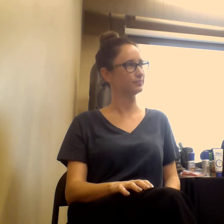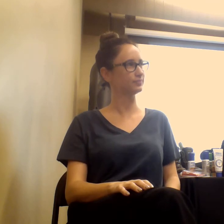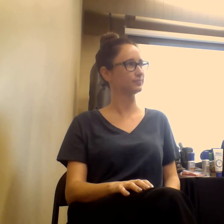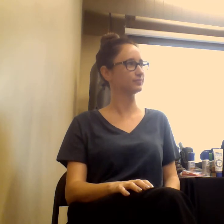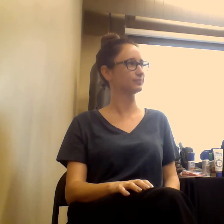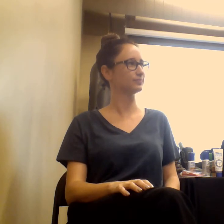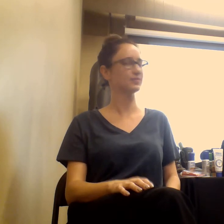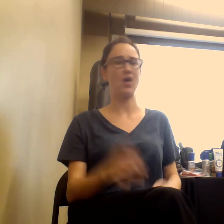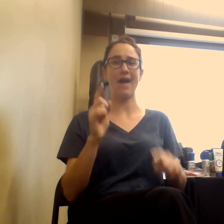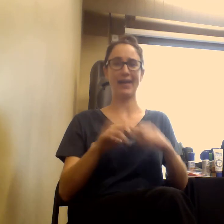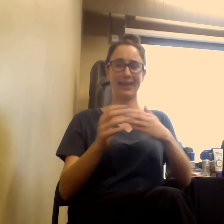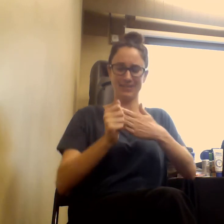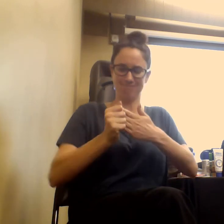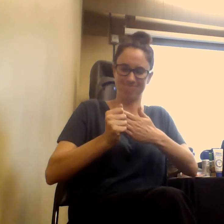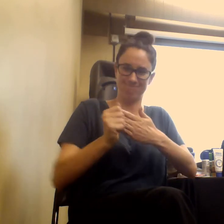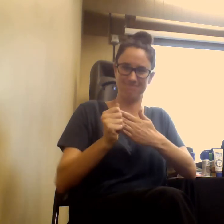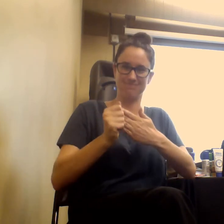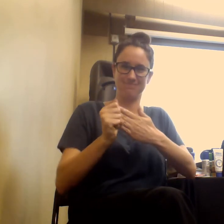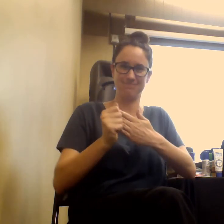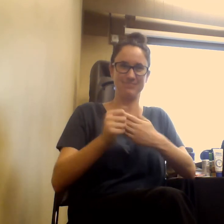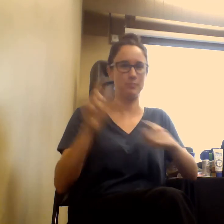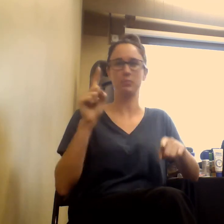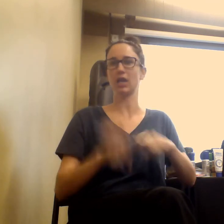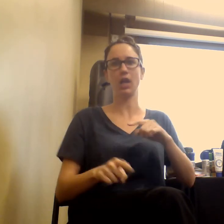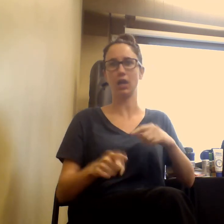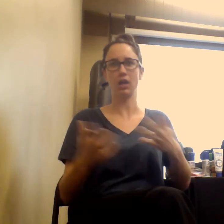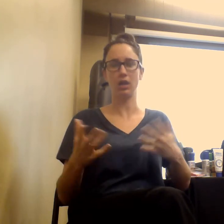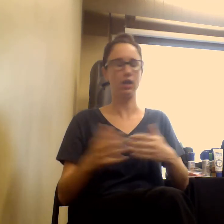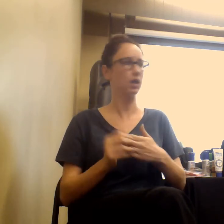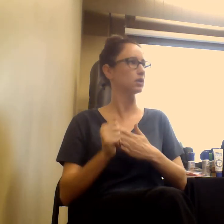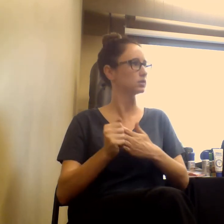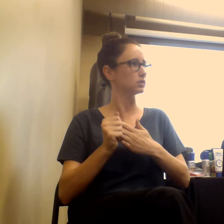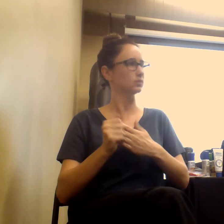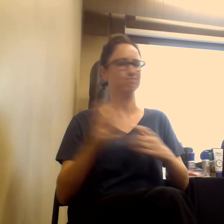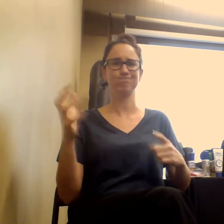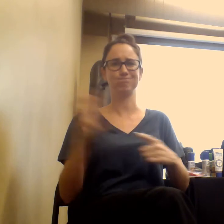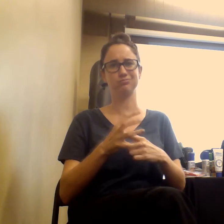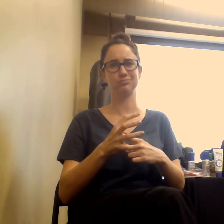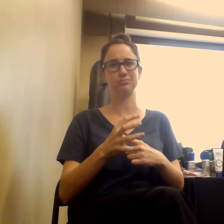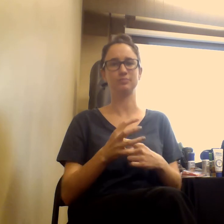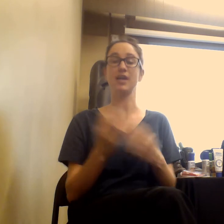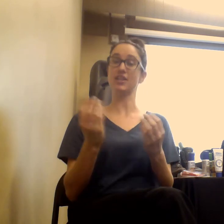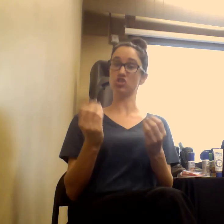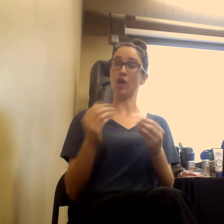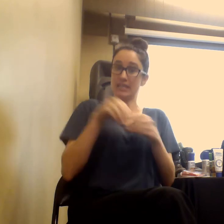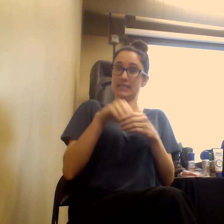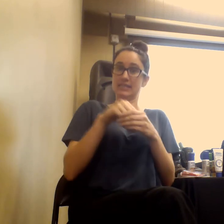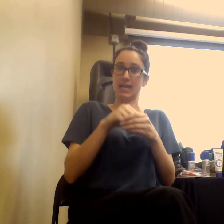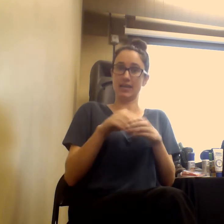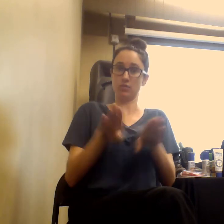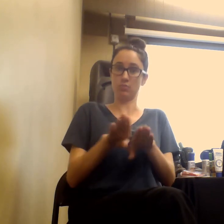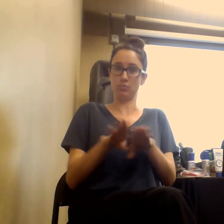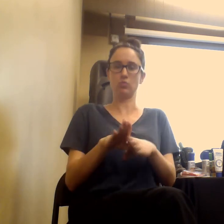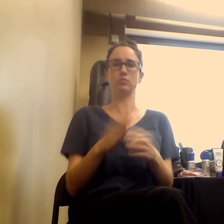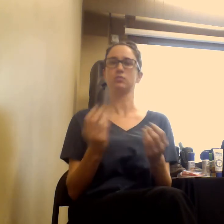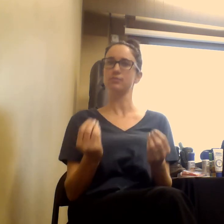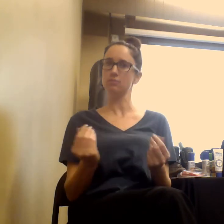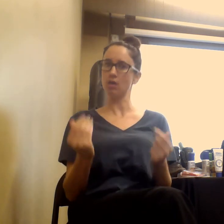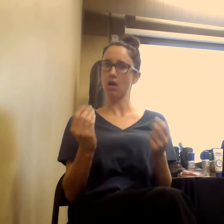on. Very nice soft padding inside here. If you look at the eyelets here, they're all